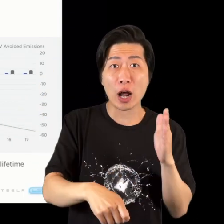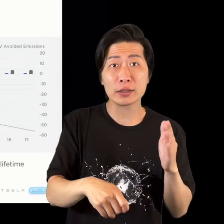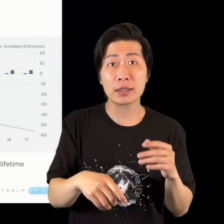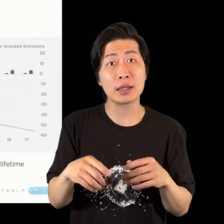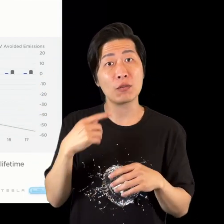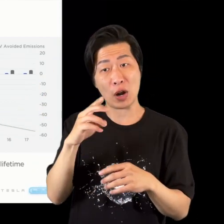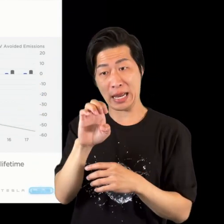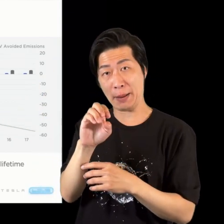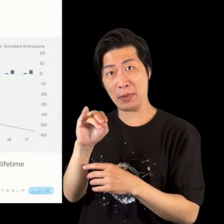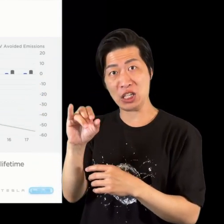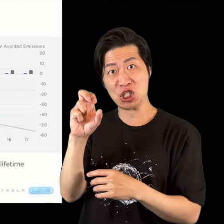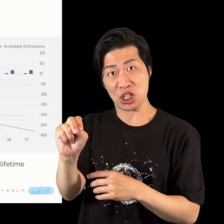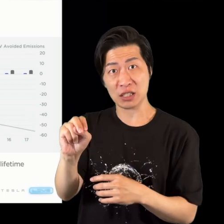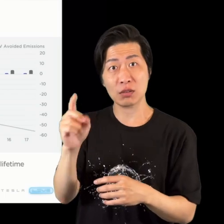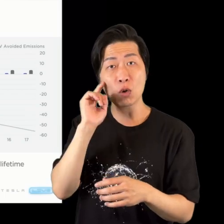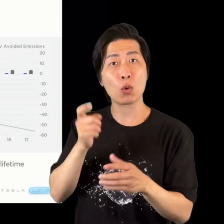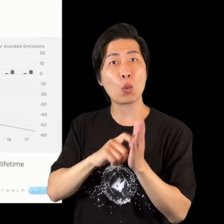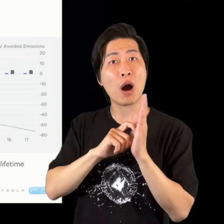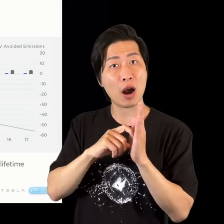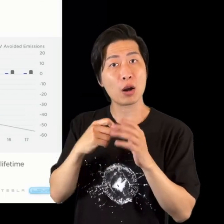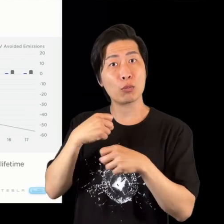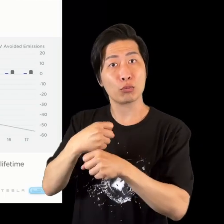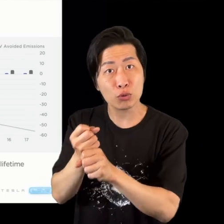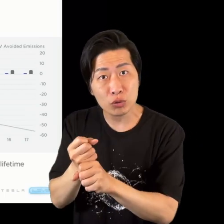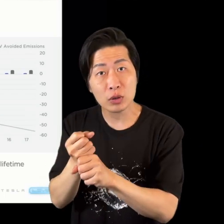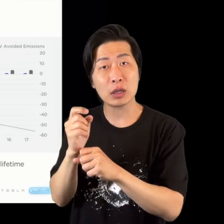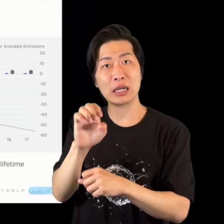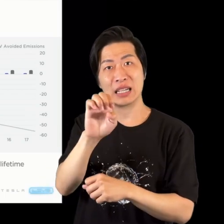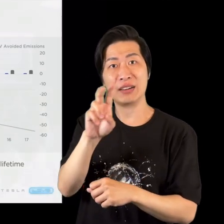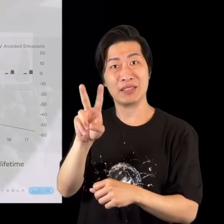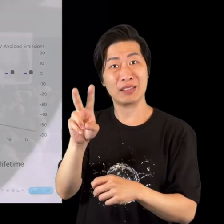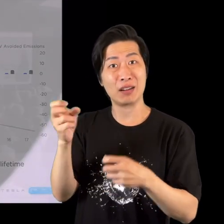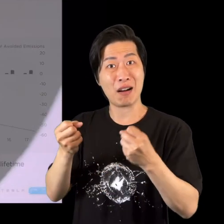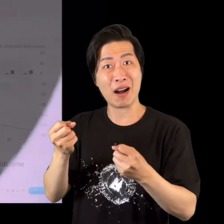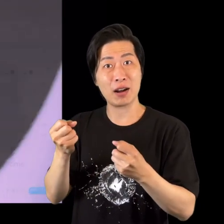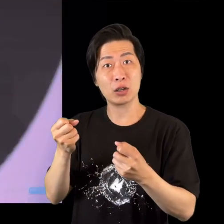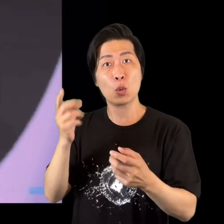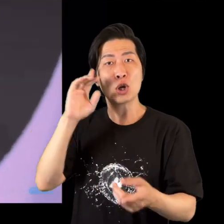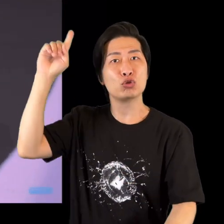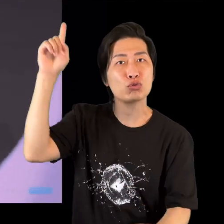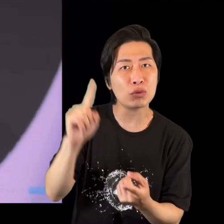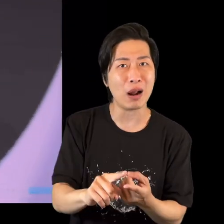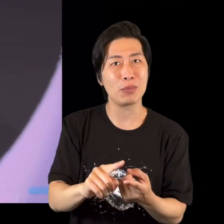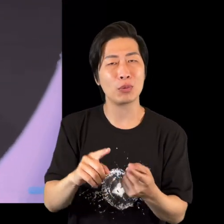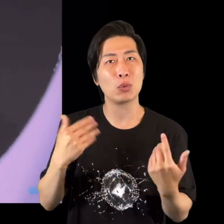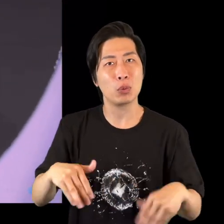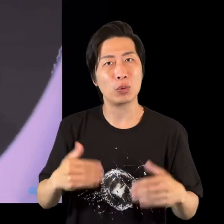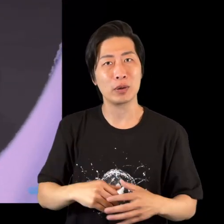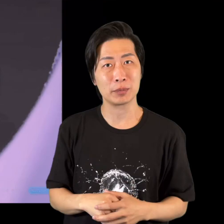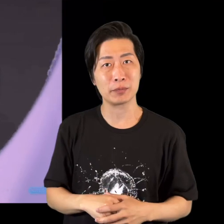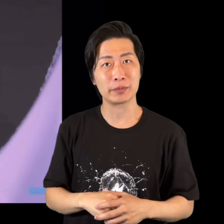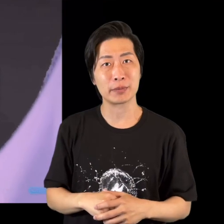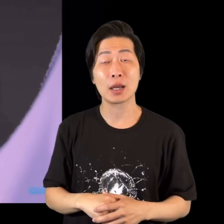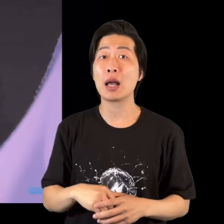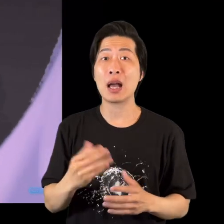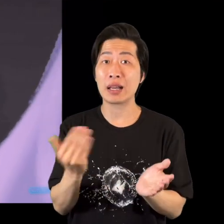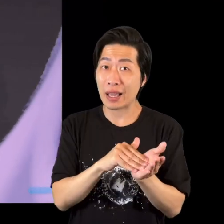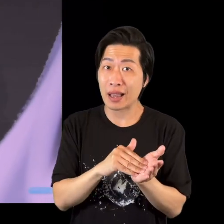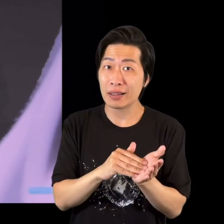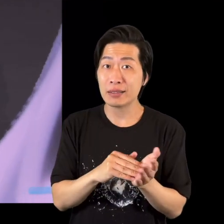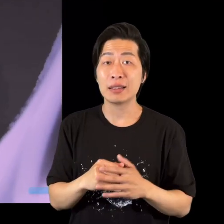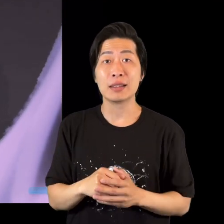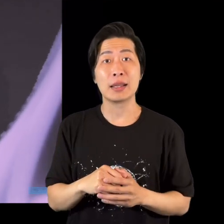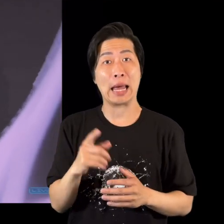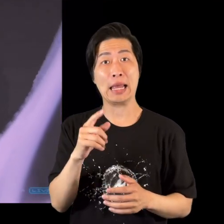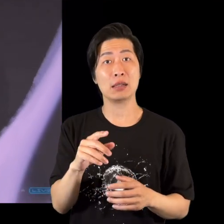the emissions required to produce an electric vehicle are dropping rapidly over time. And once again, the